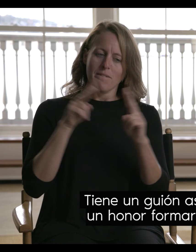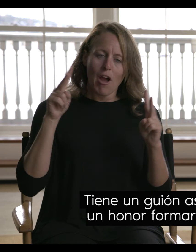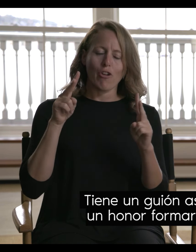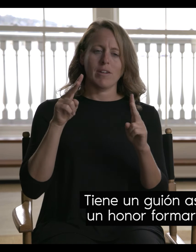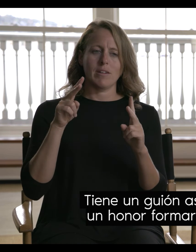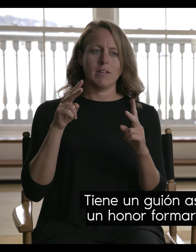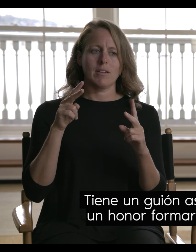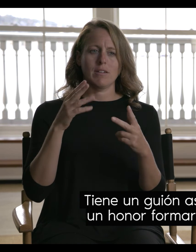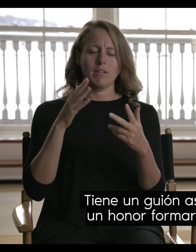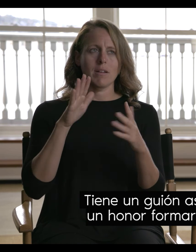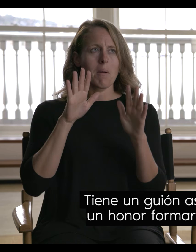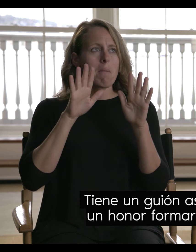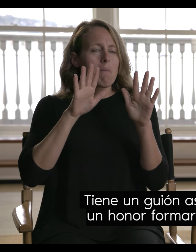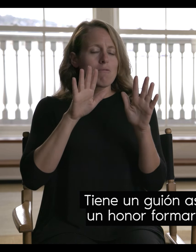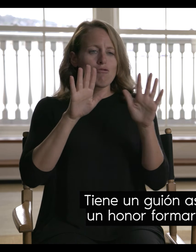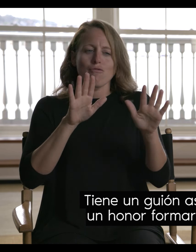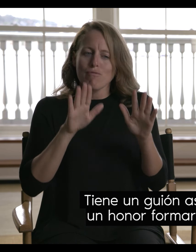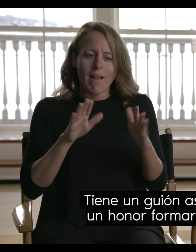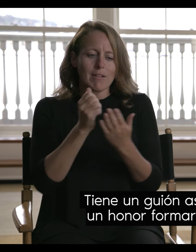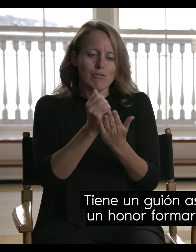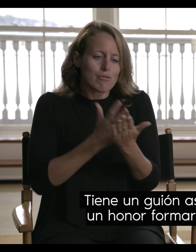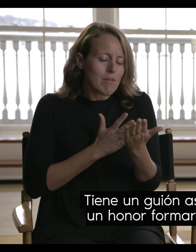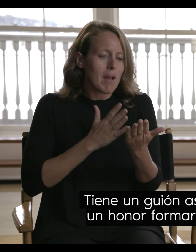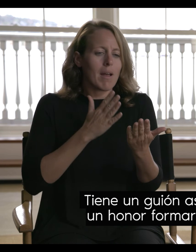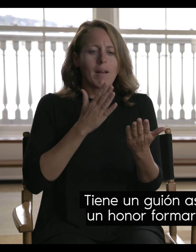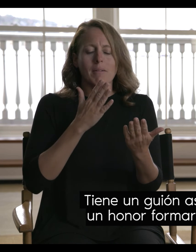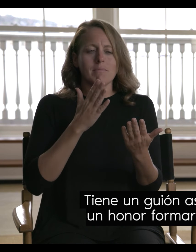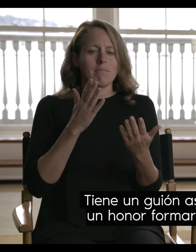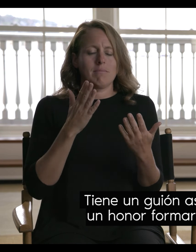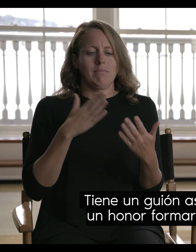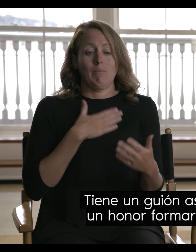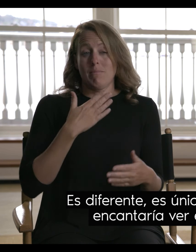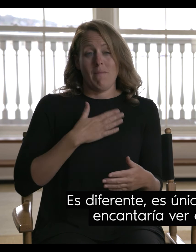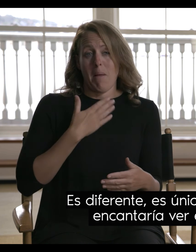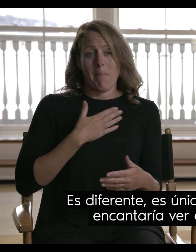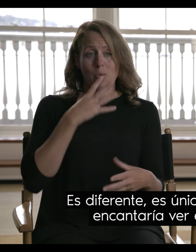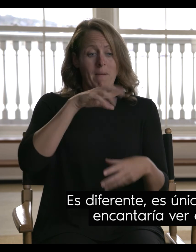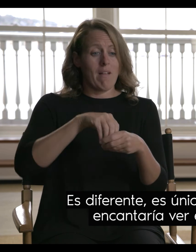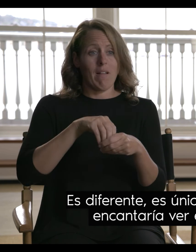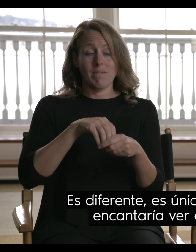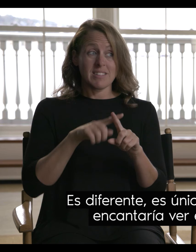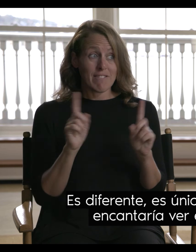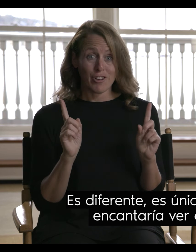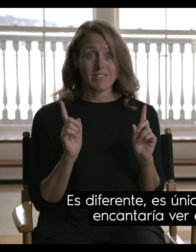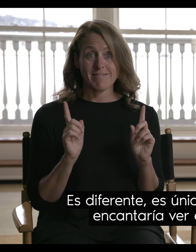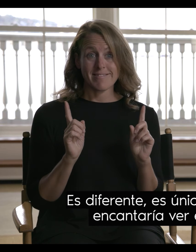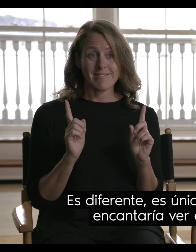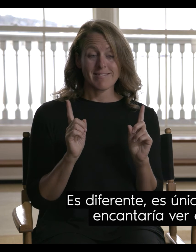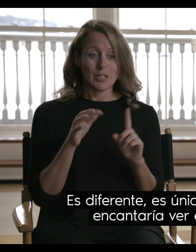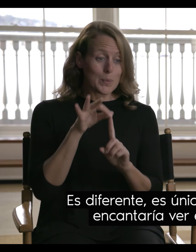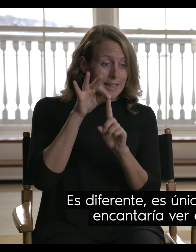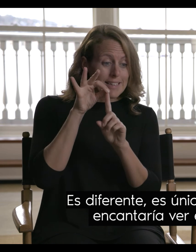An amazing script. It's really a joy to be part of this story. It's different.